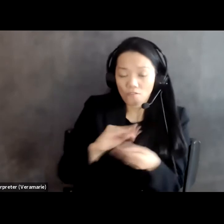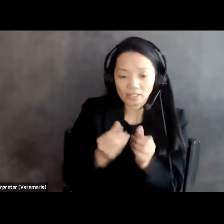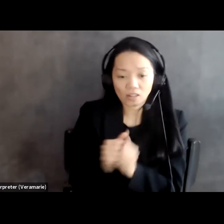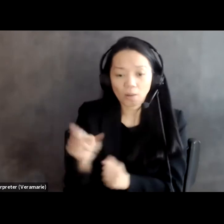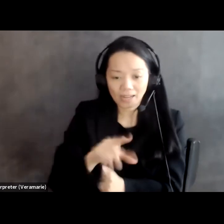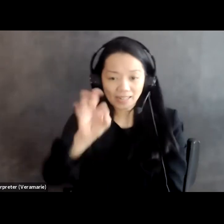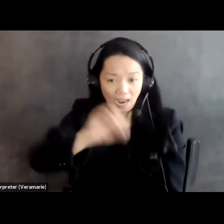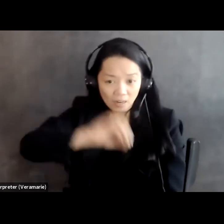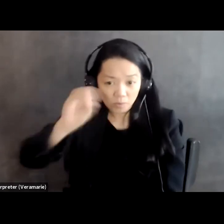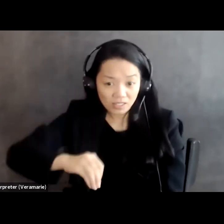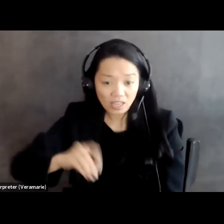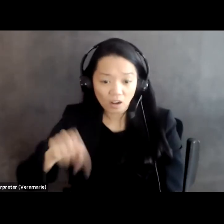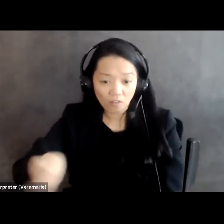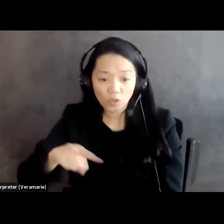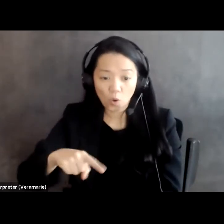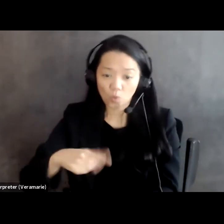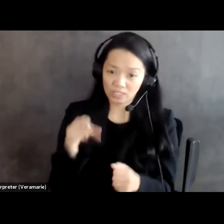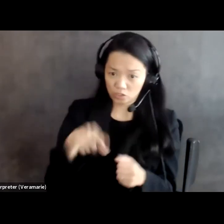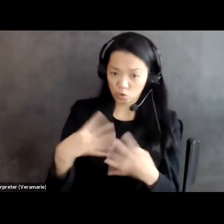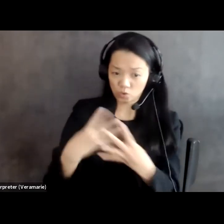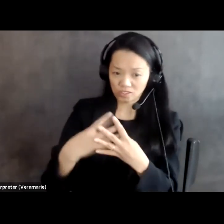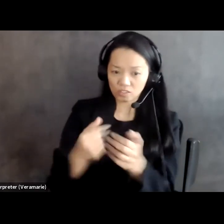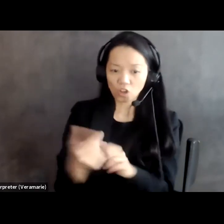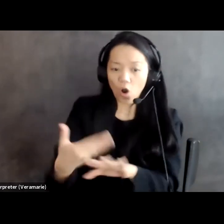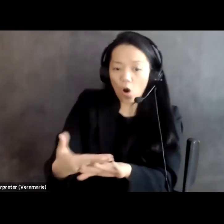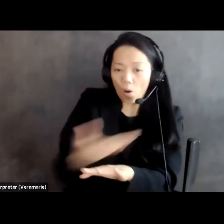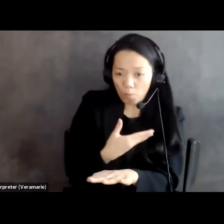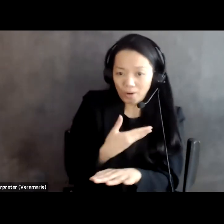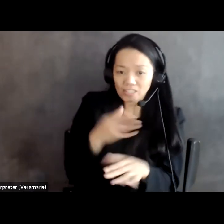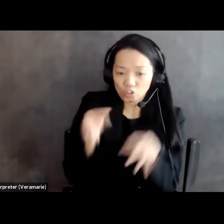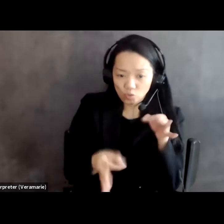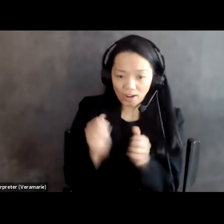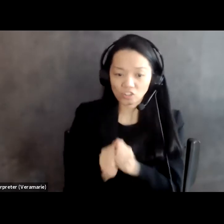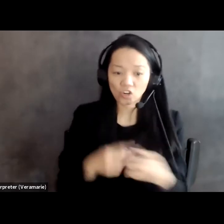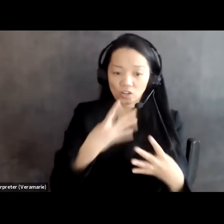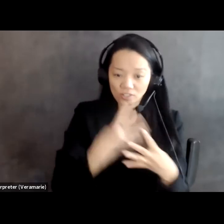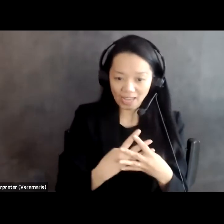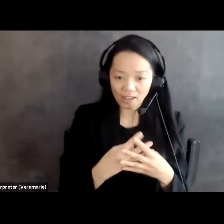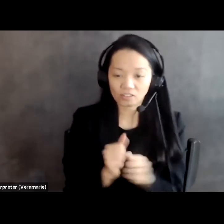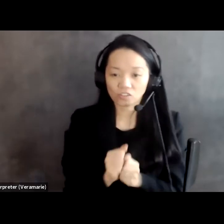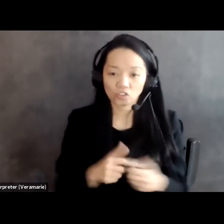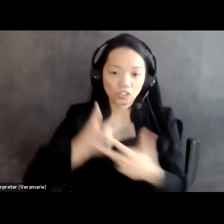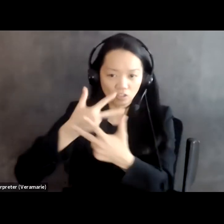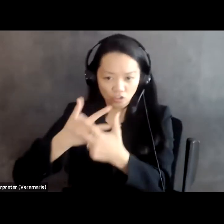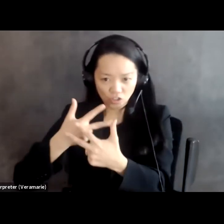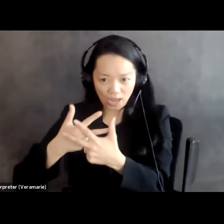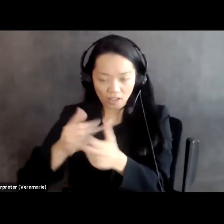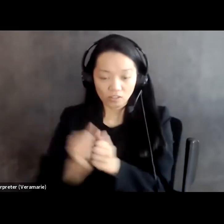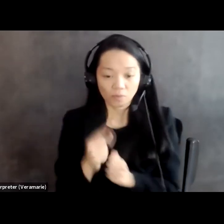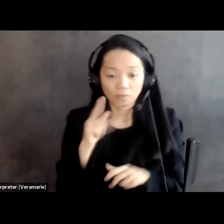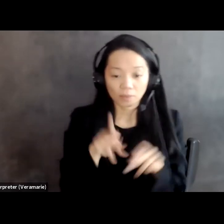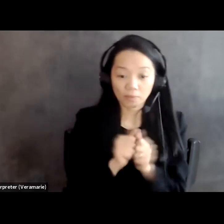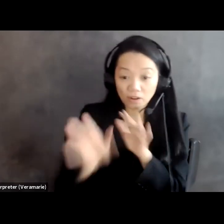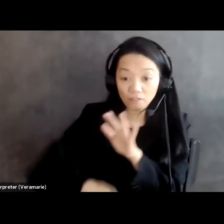jails are their pre-trial, right? So they're jails and prisons. Prisons are places where people go after they're